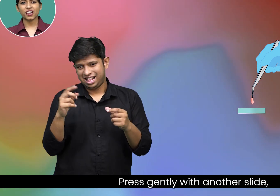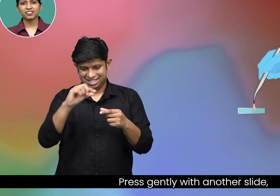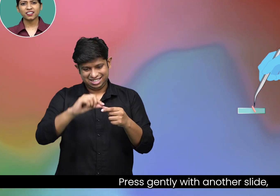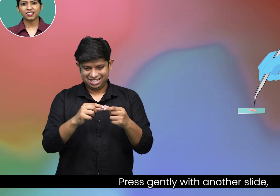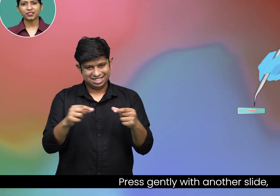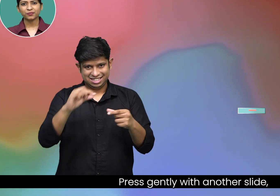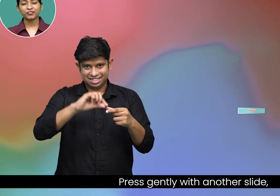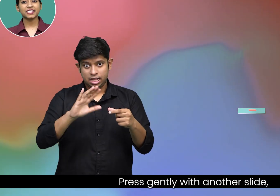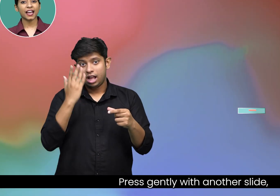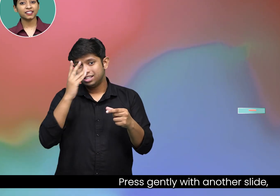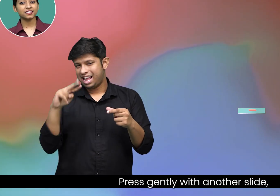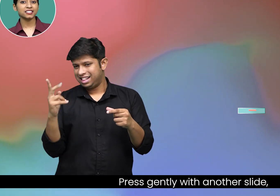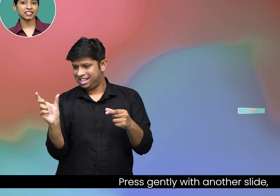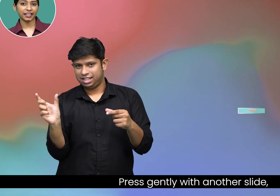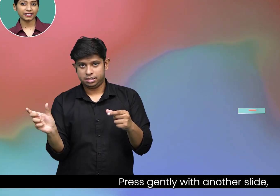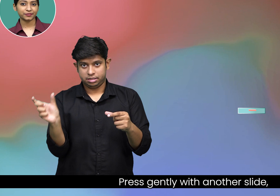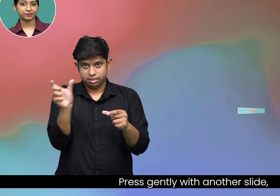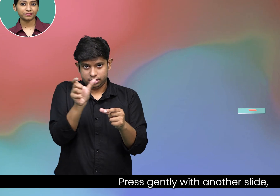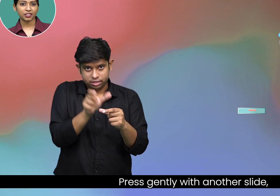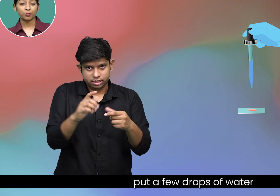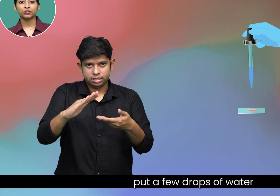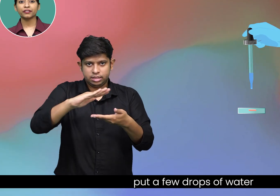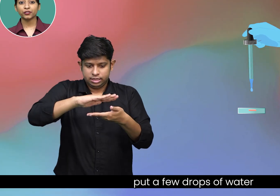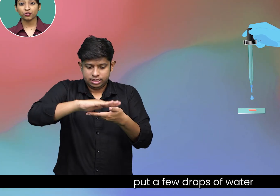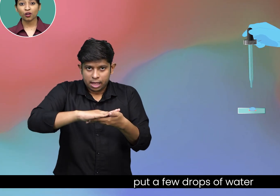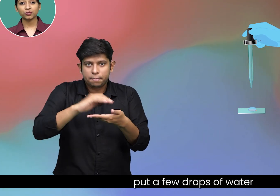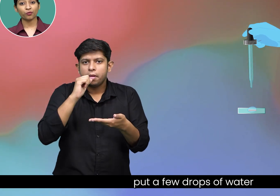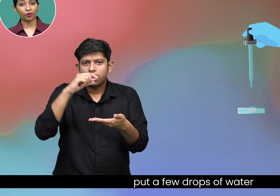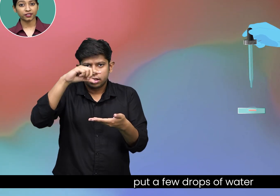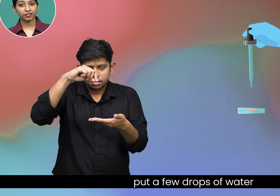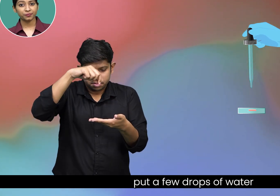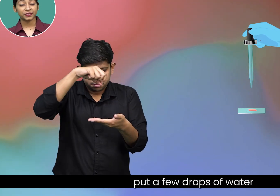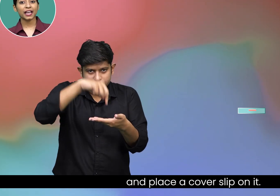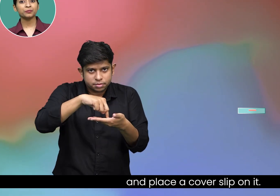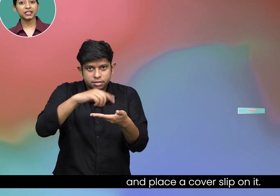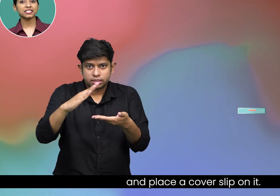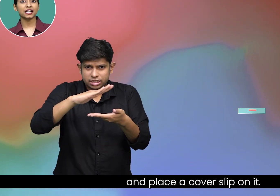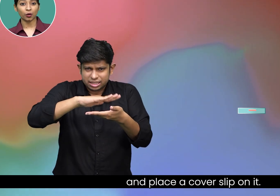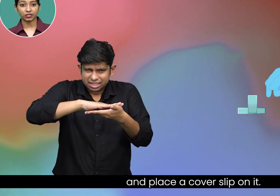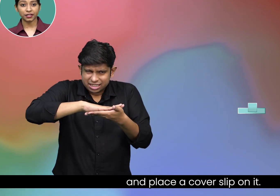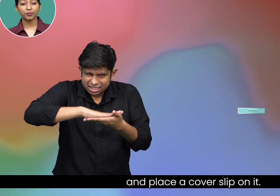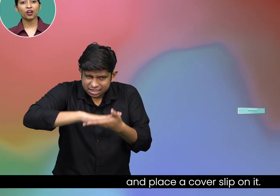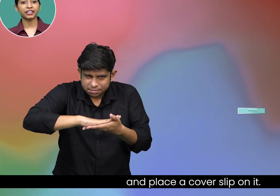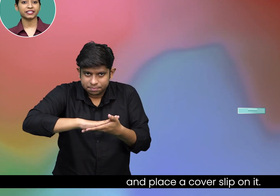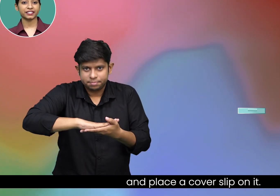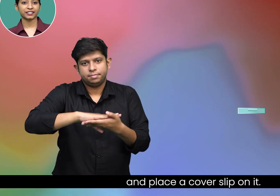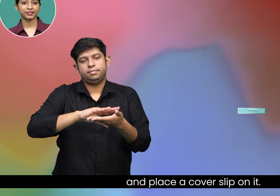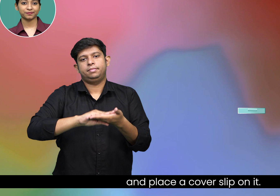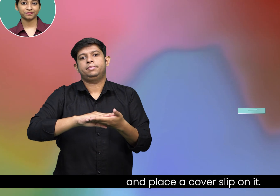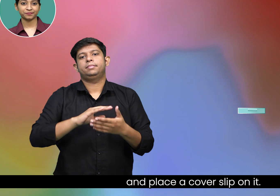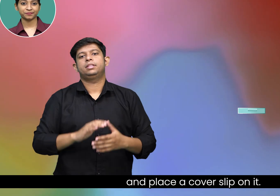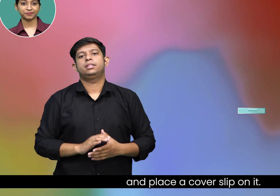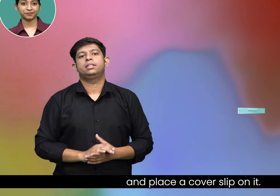Press gently with another slide. Put a few drops of water and place a cover slip on